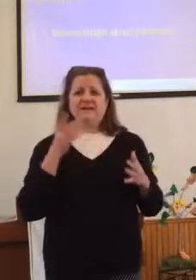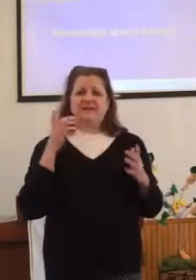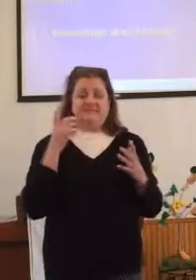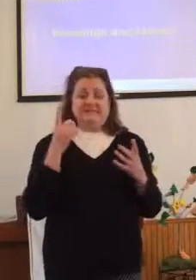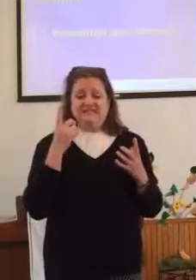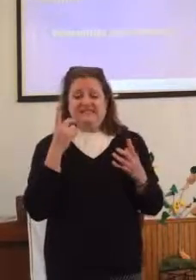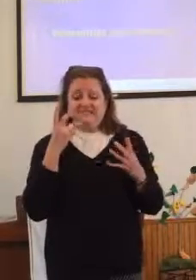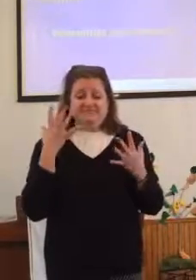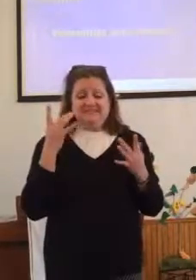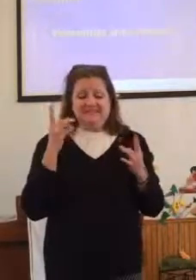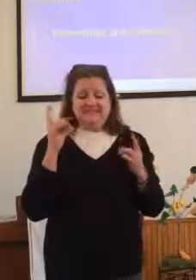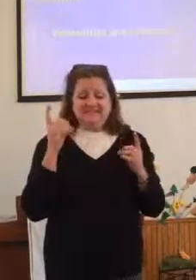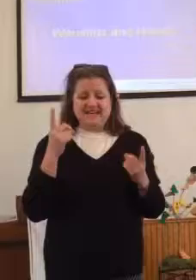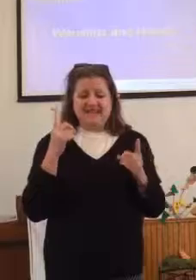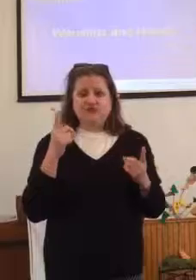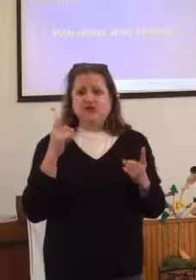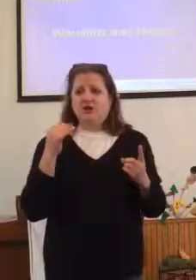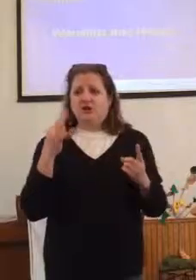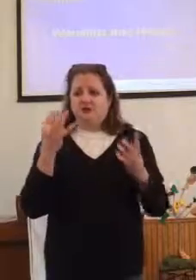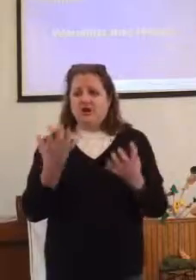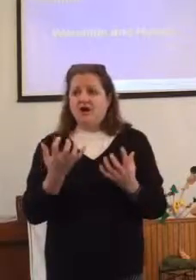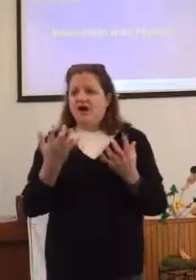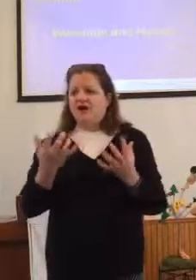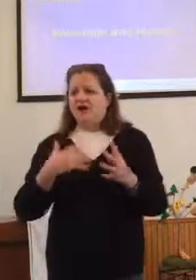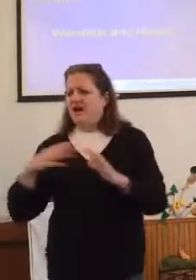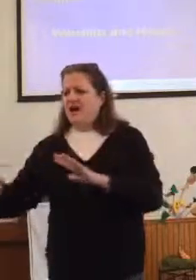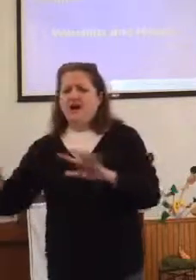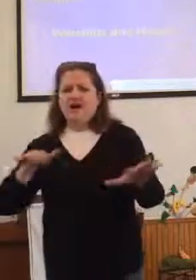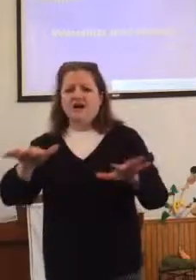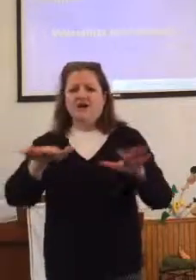danger if he lost control of the people.